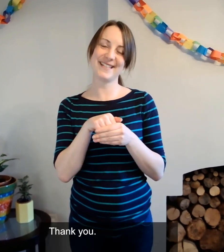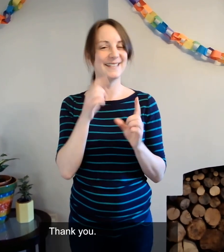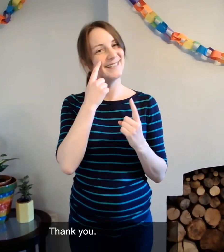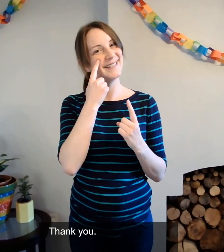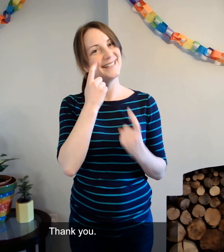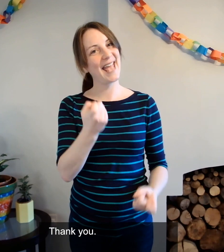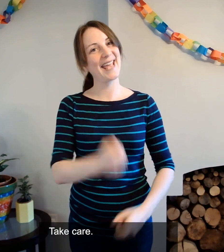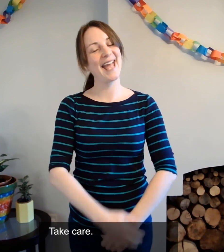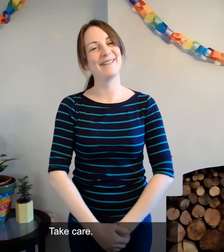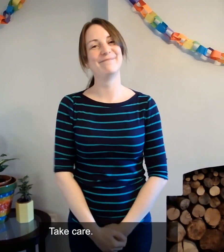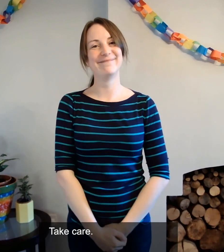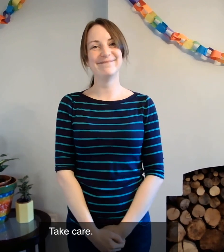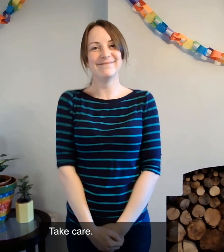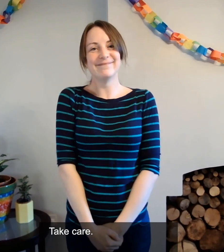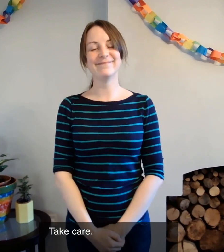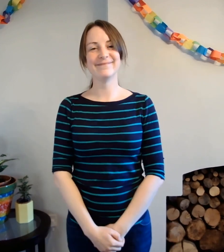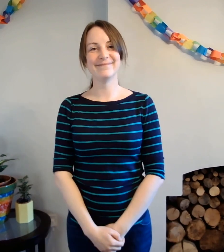Thank you. Take care.